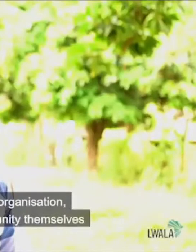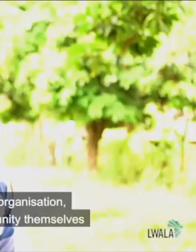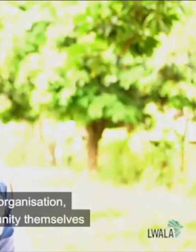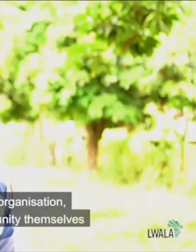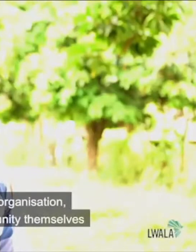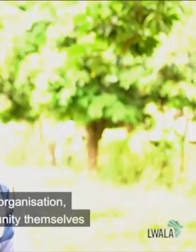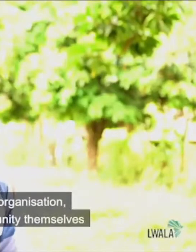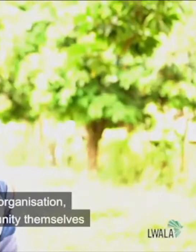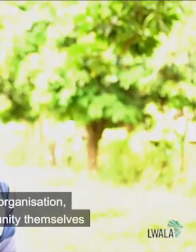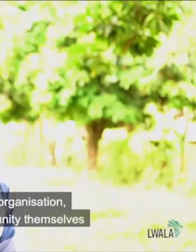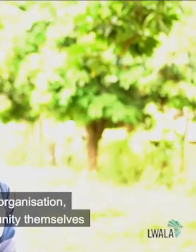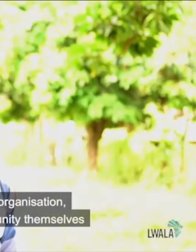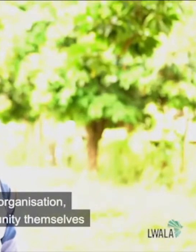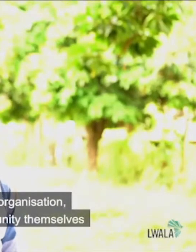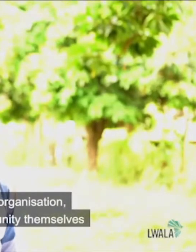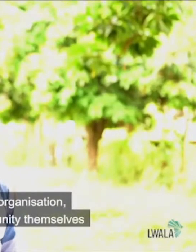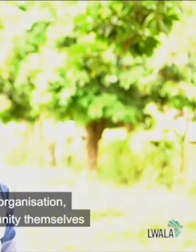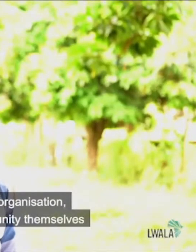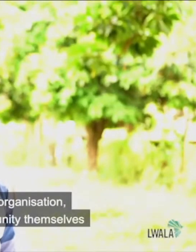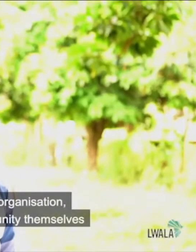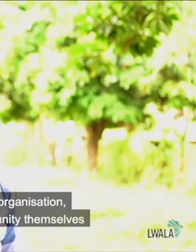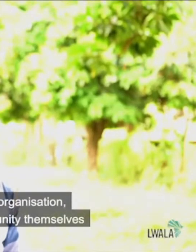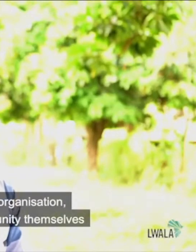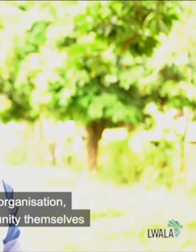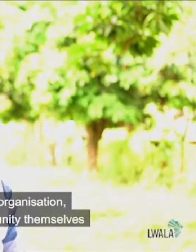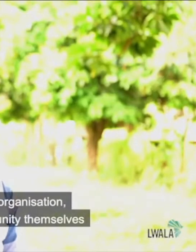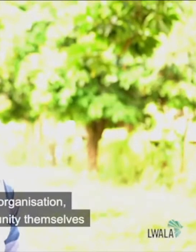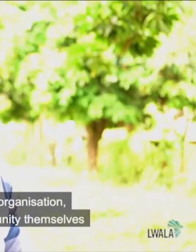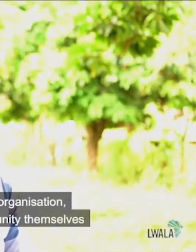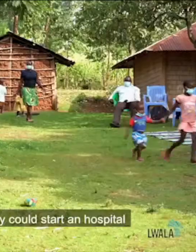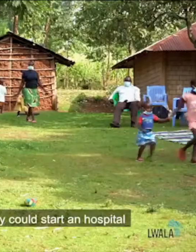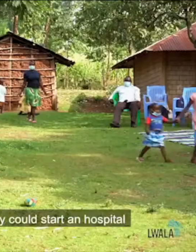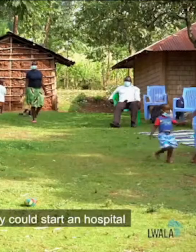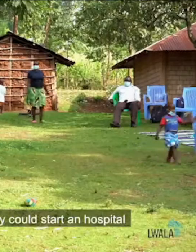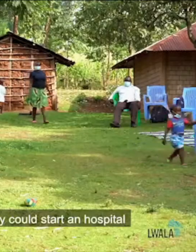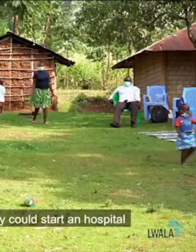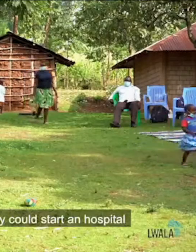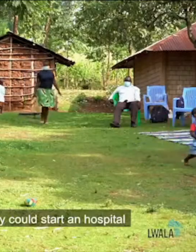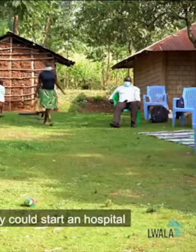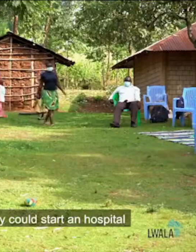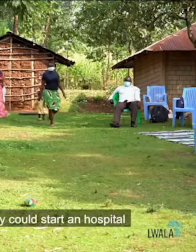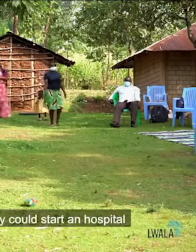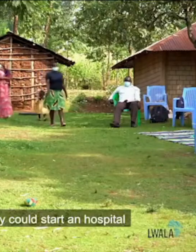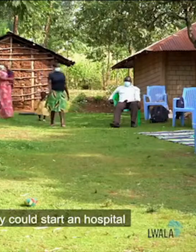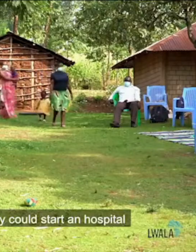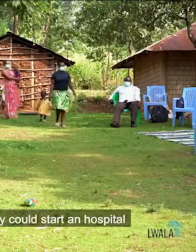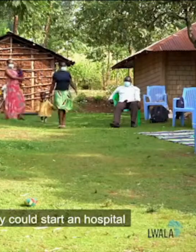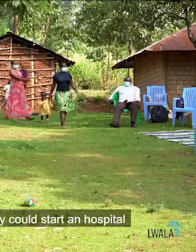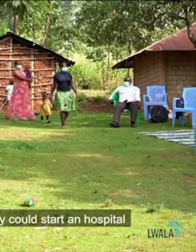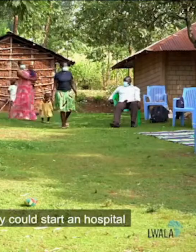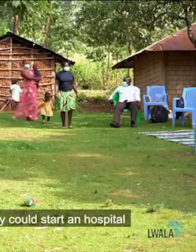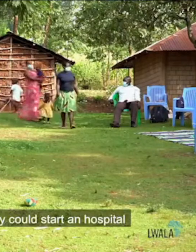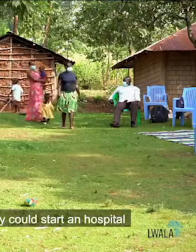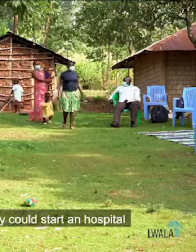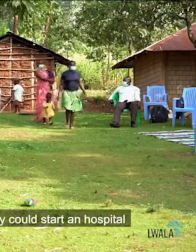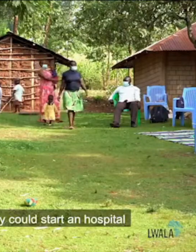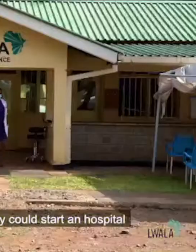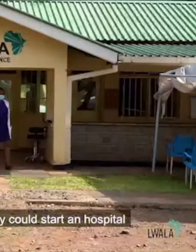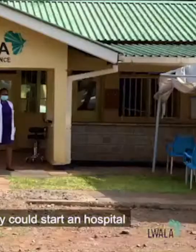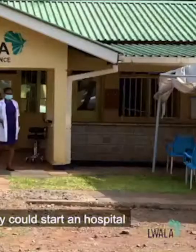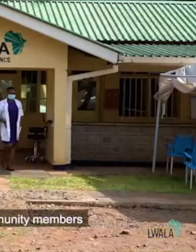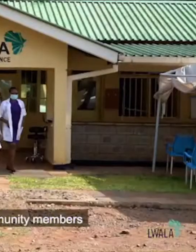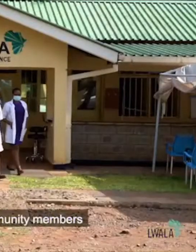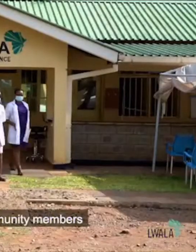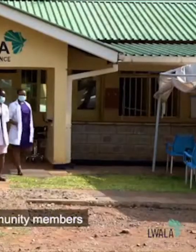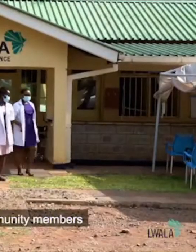Lola is a community organization, so it started by the community themselves organizing themselves so that they could start an